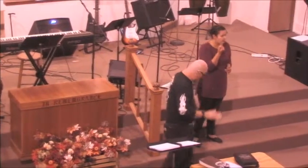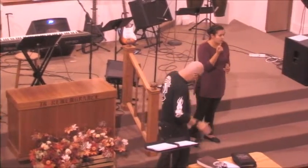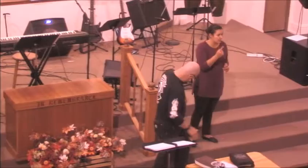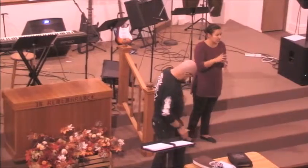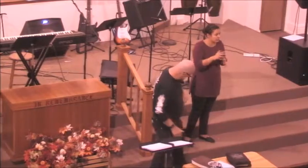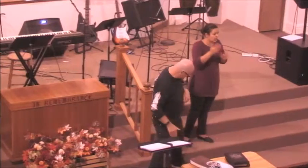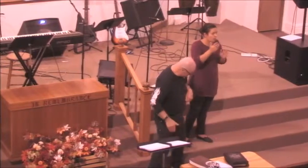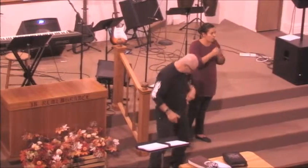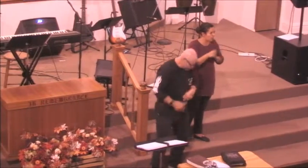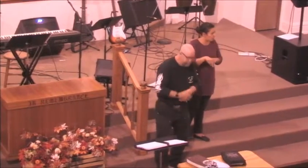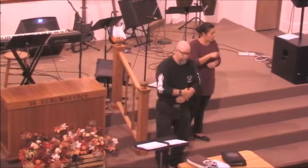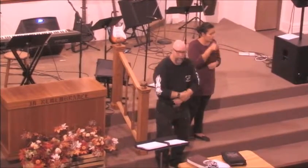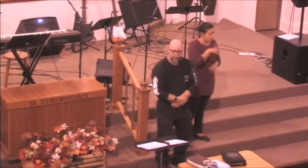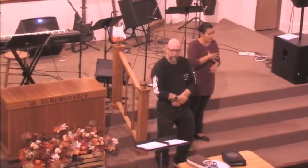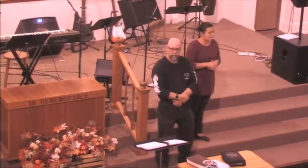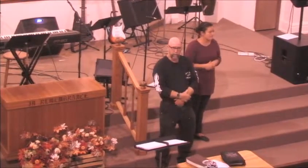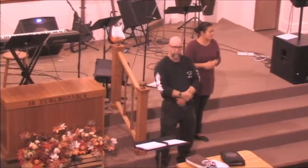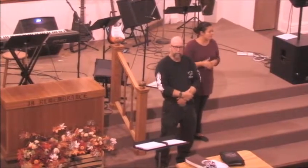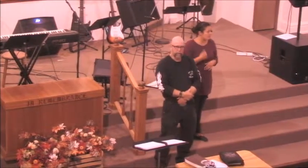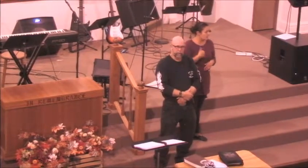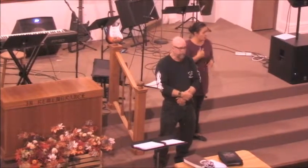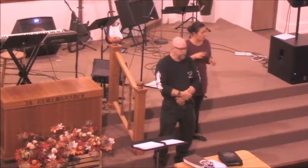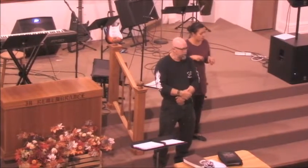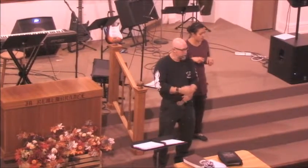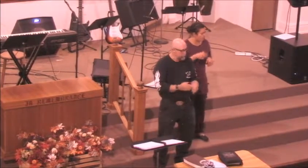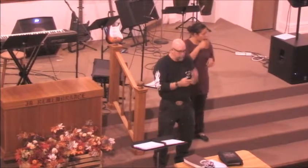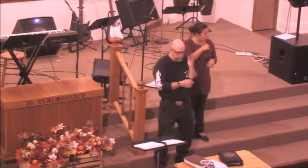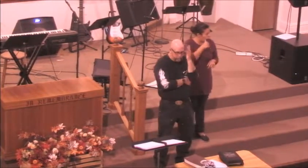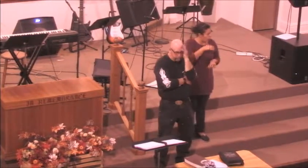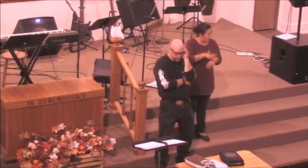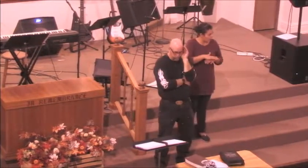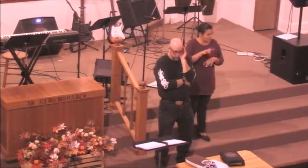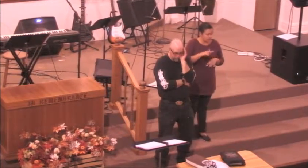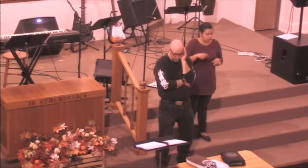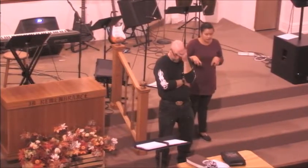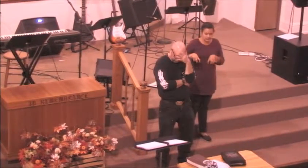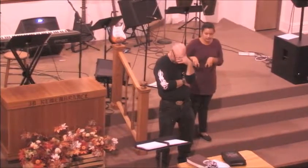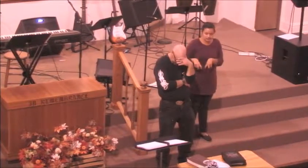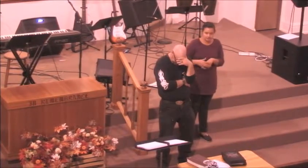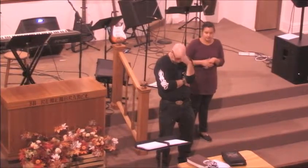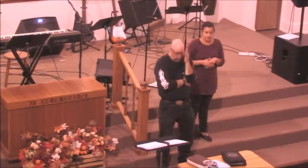And so we're sitting there, and she's trying to do.